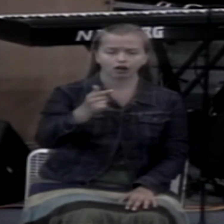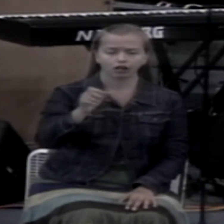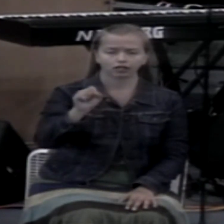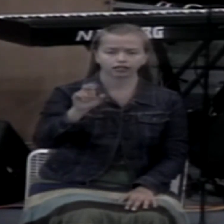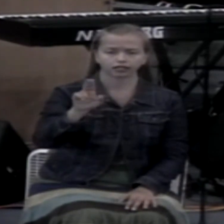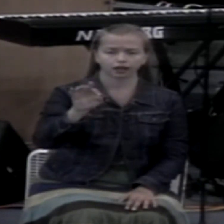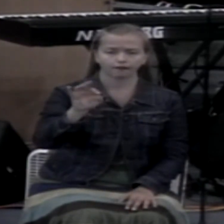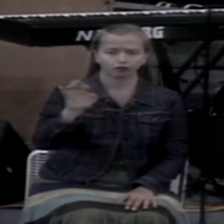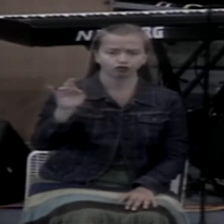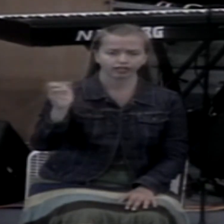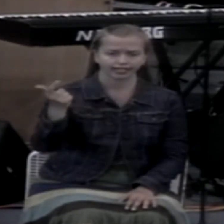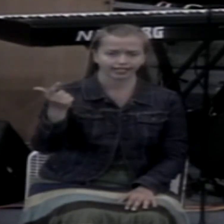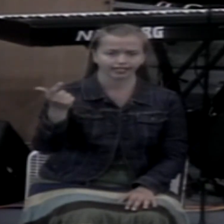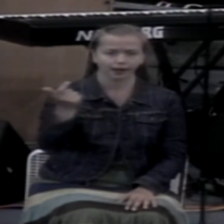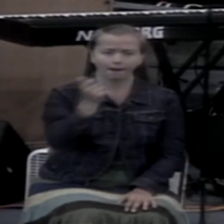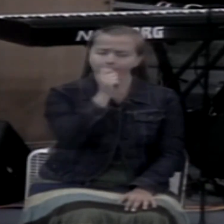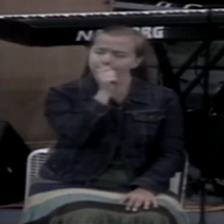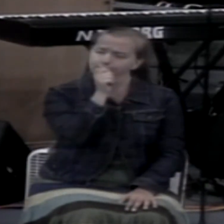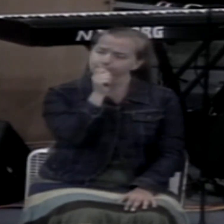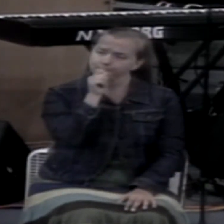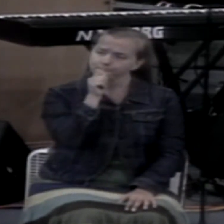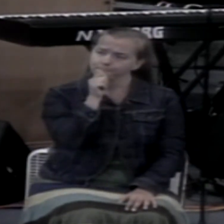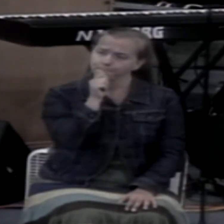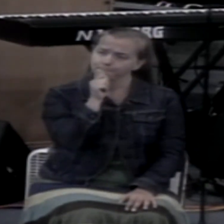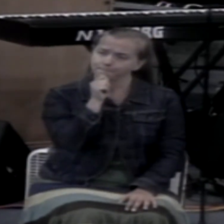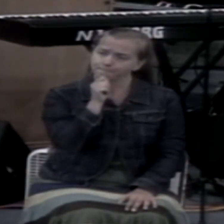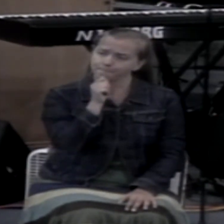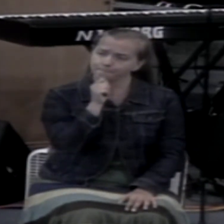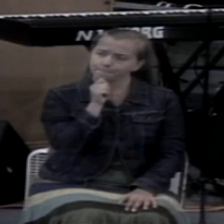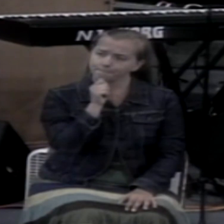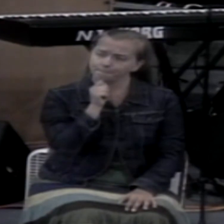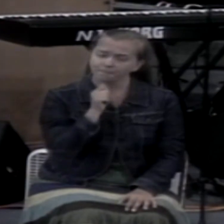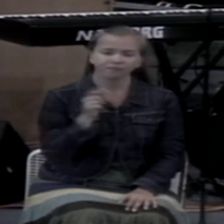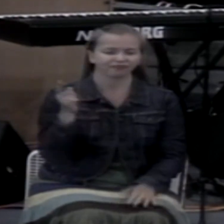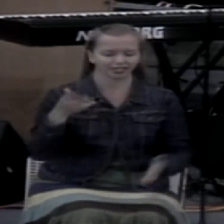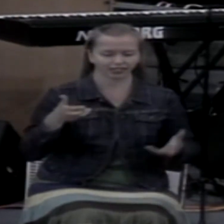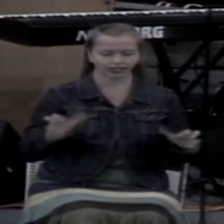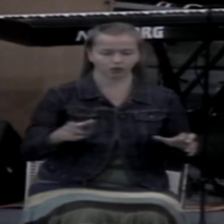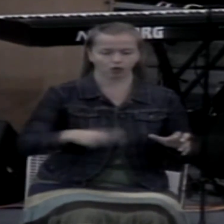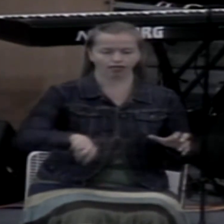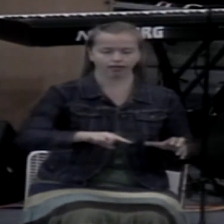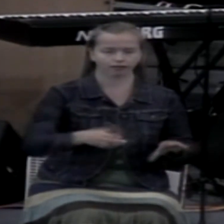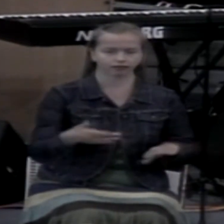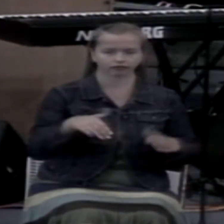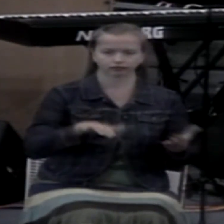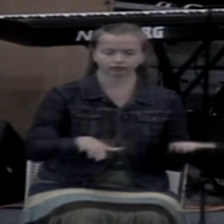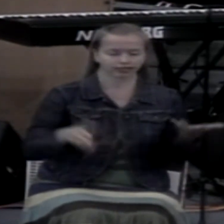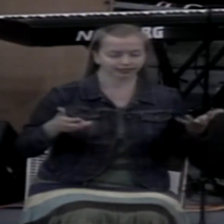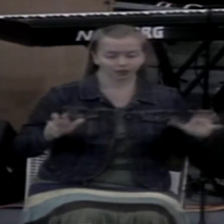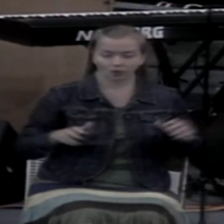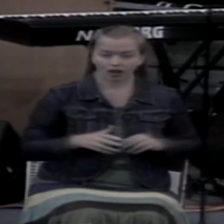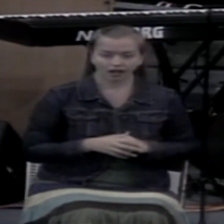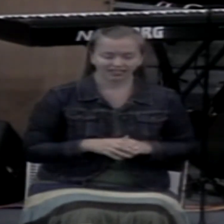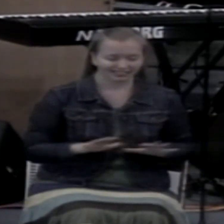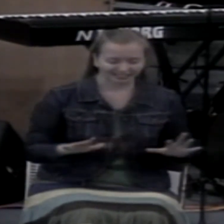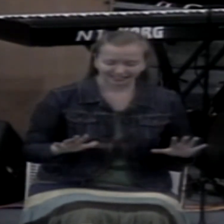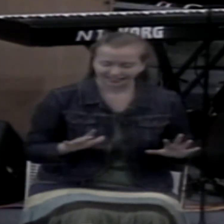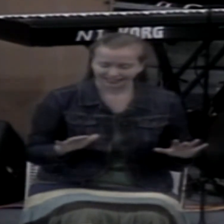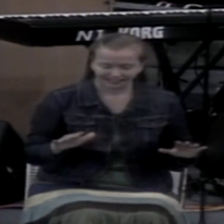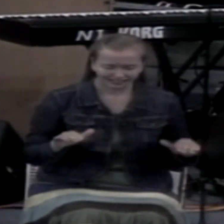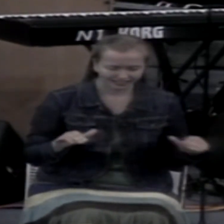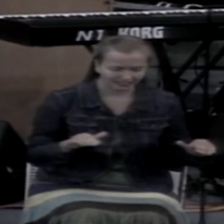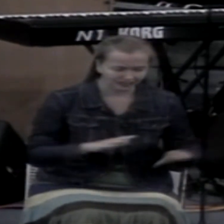So, you know, if you've been praying against your pastor, stop that